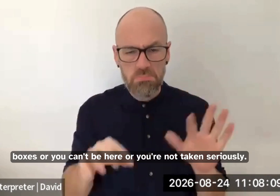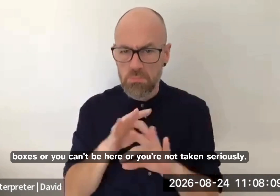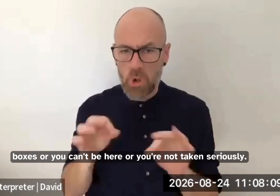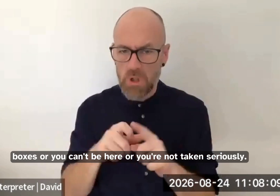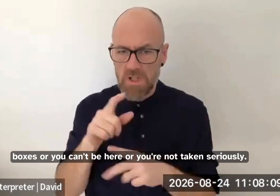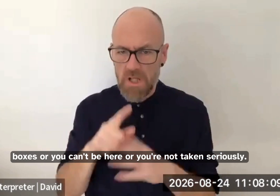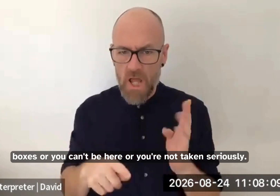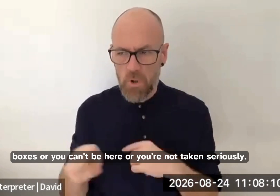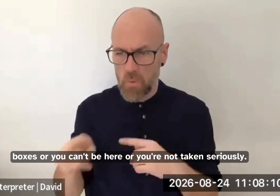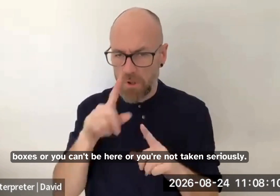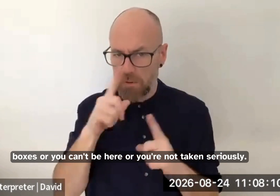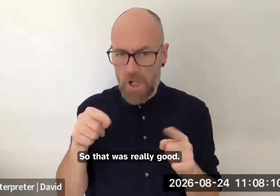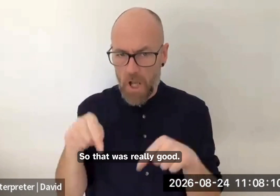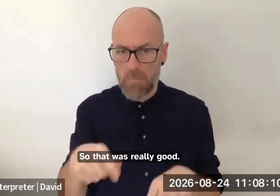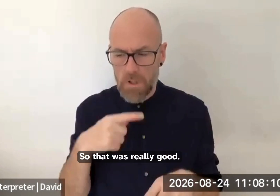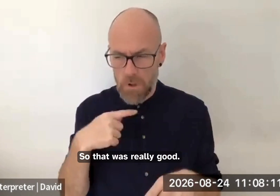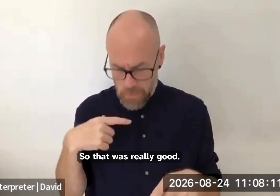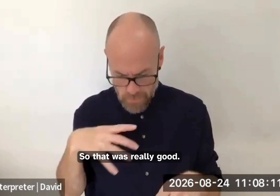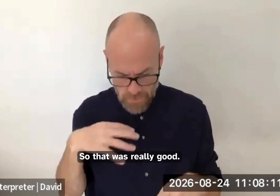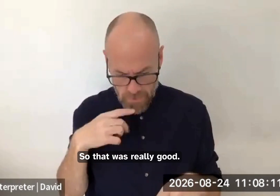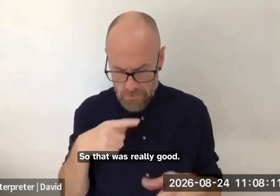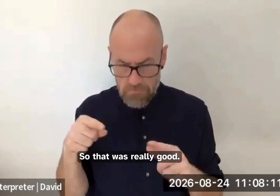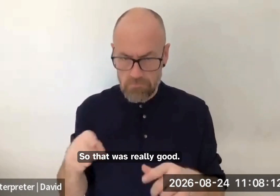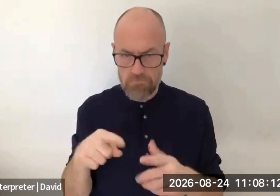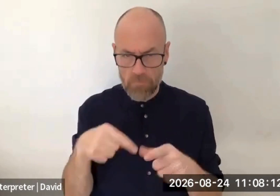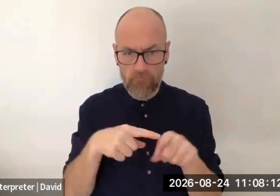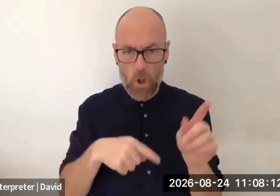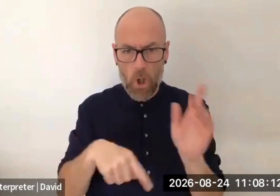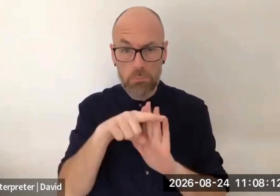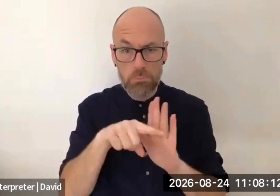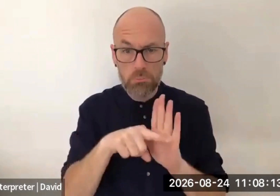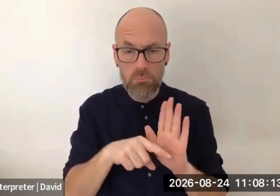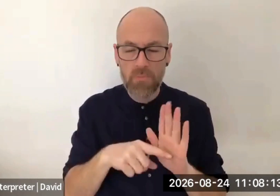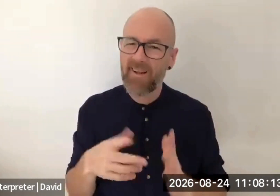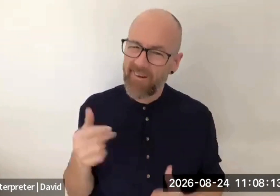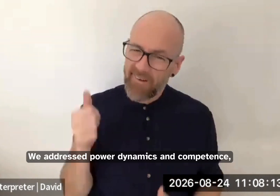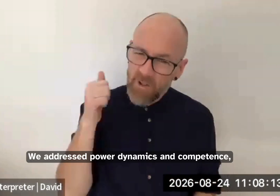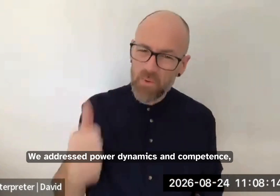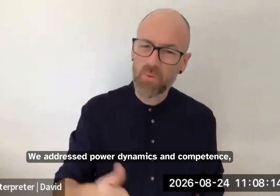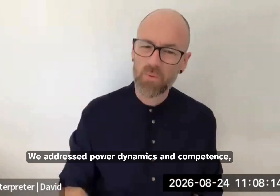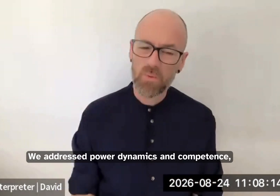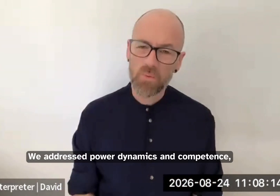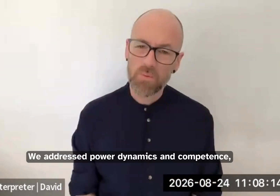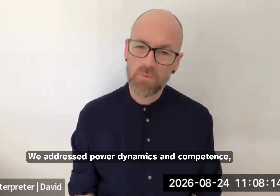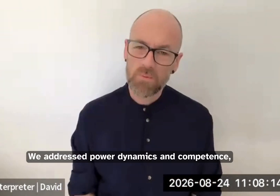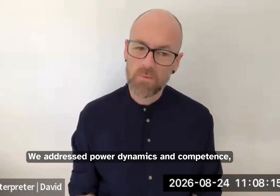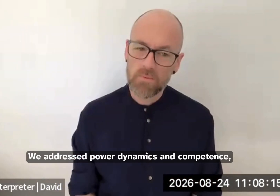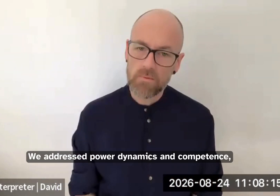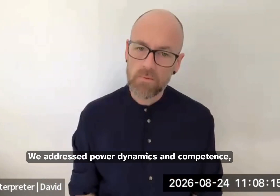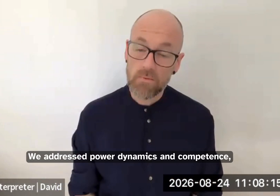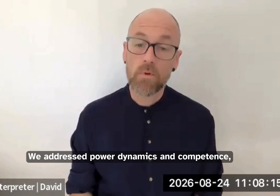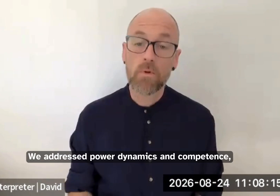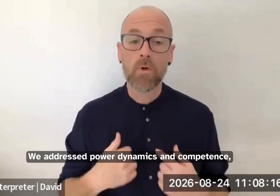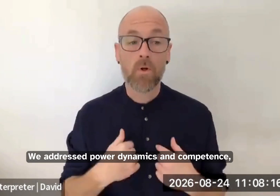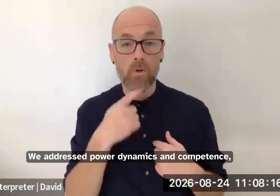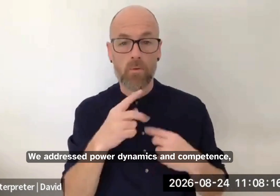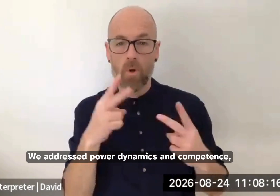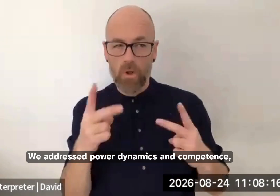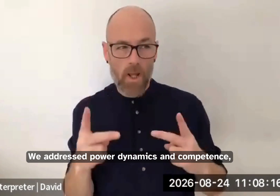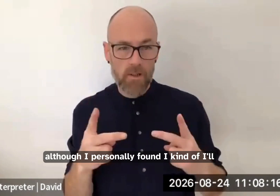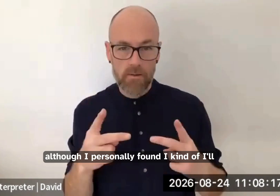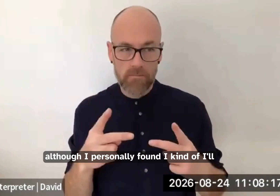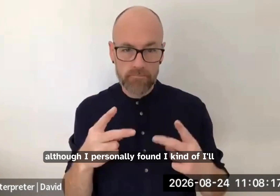here, or you're not taken seriously. So that was really good. There was we addressed power dynamics